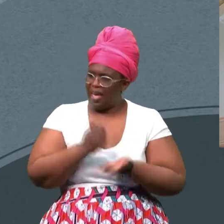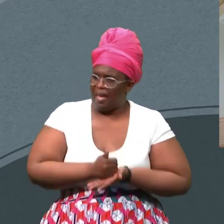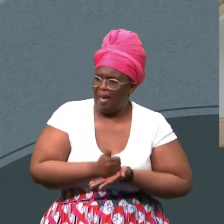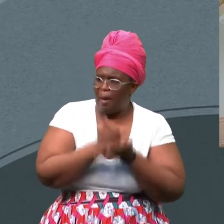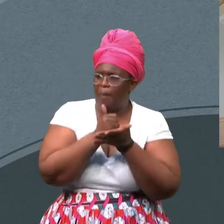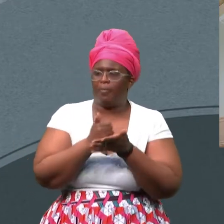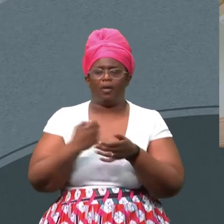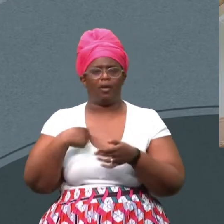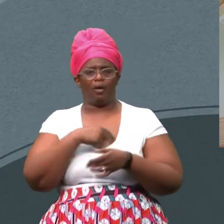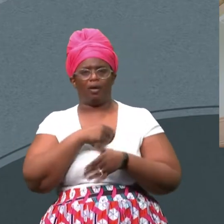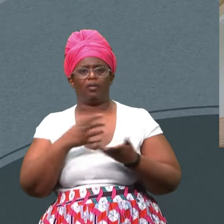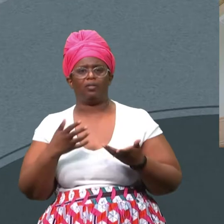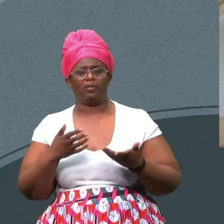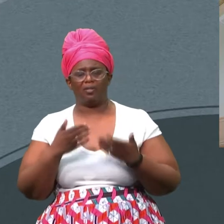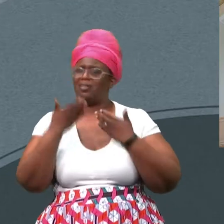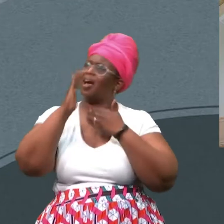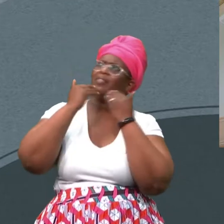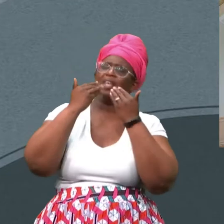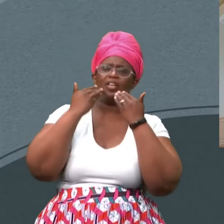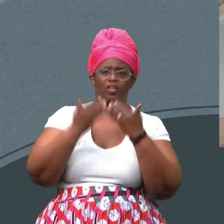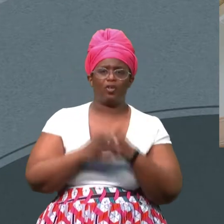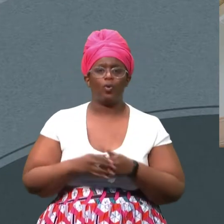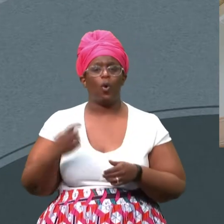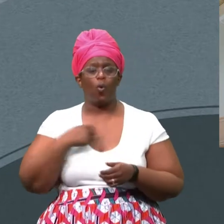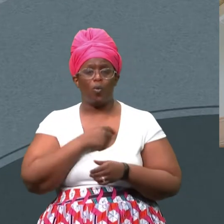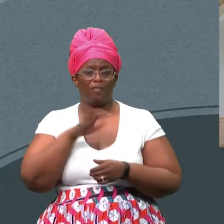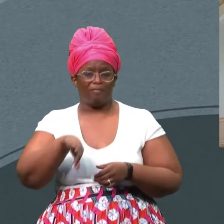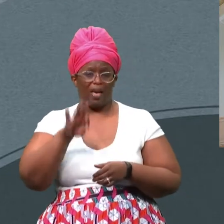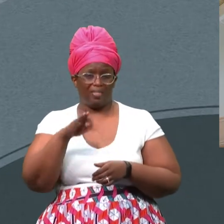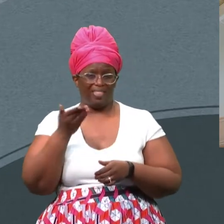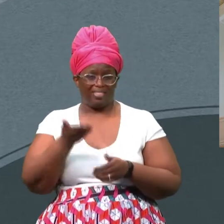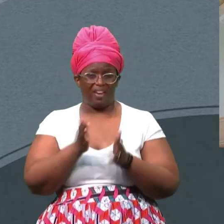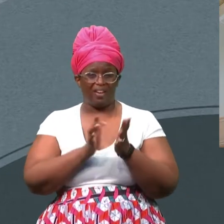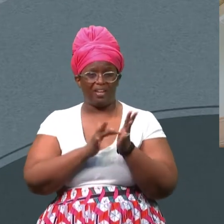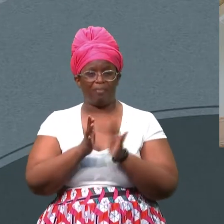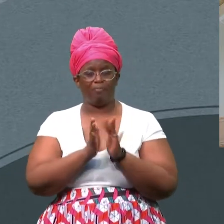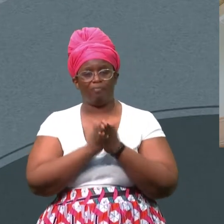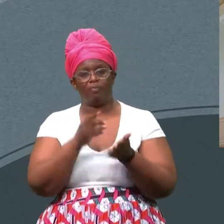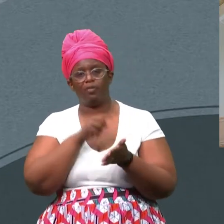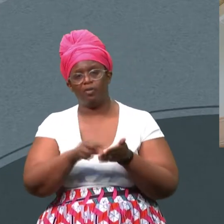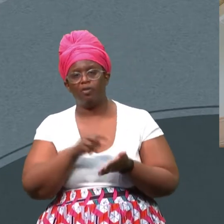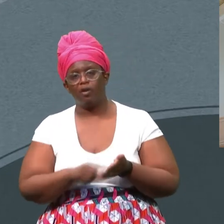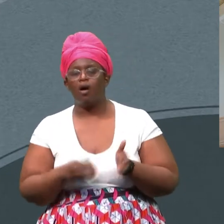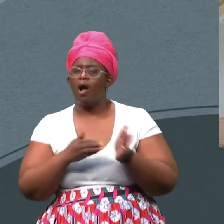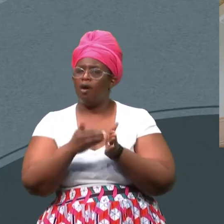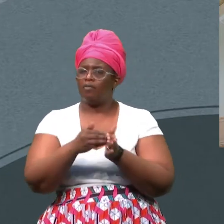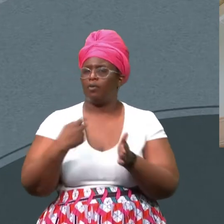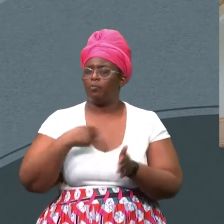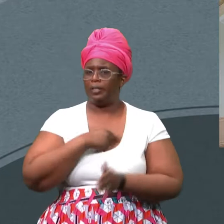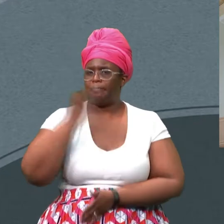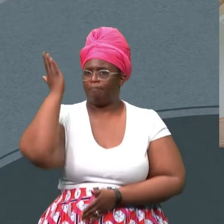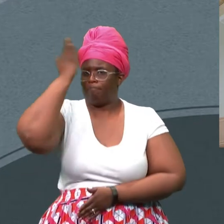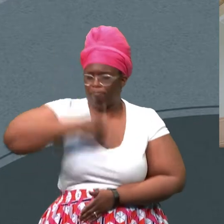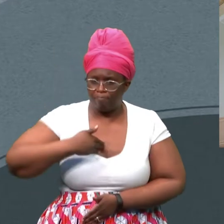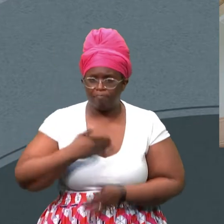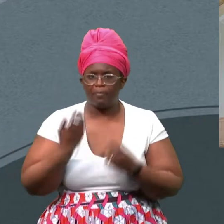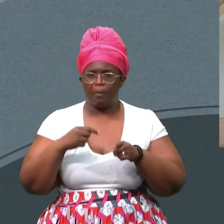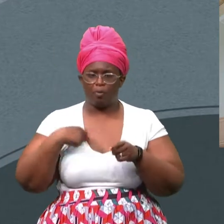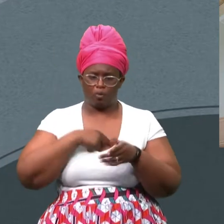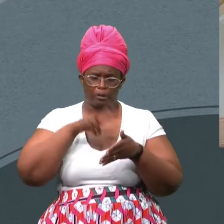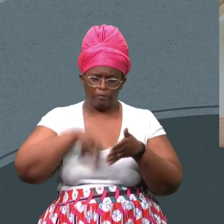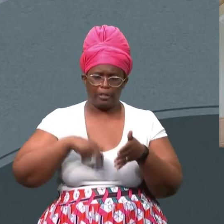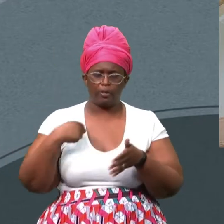are. It's embedded right there in the text. And I think oftentimes we miss this. We miss